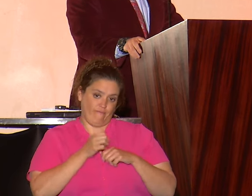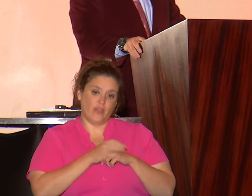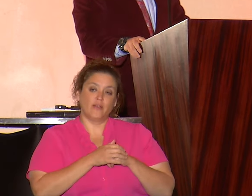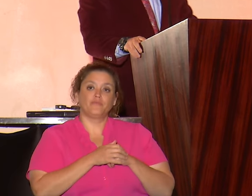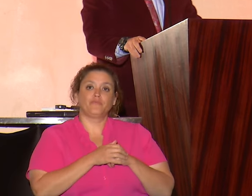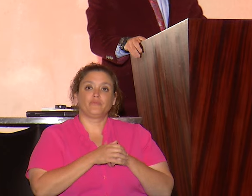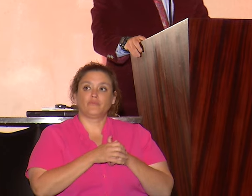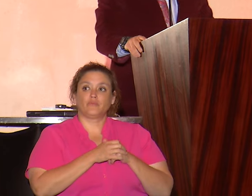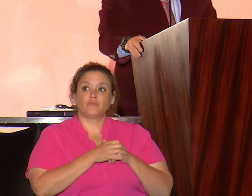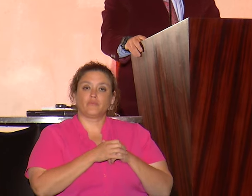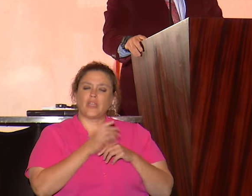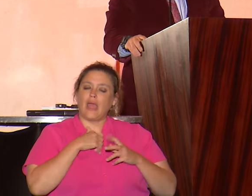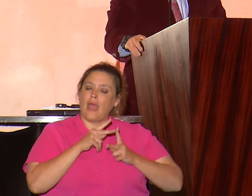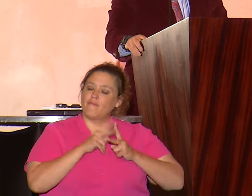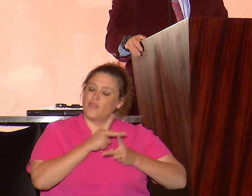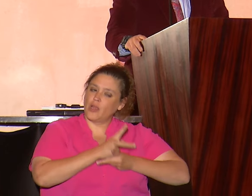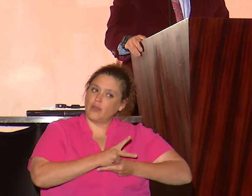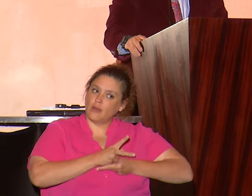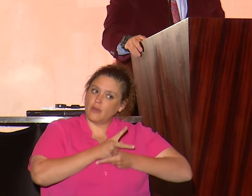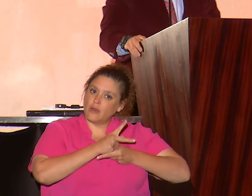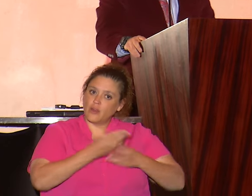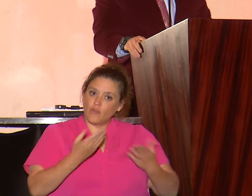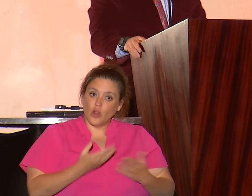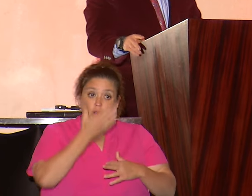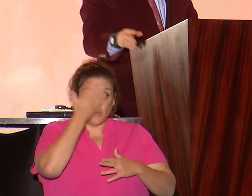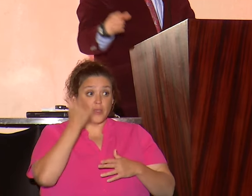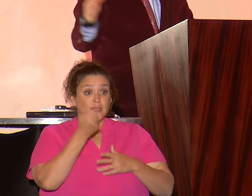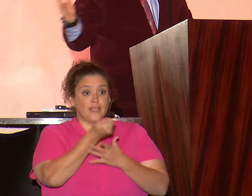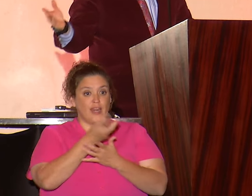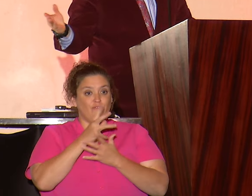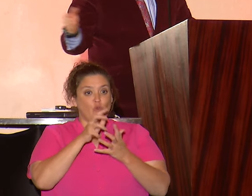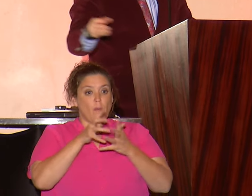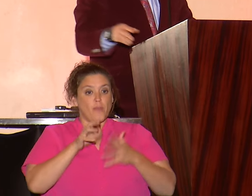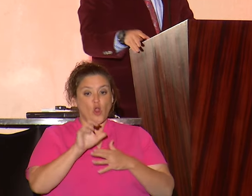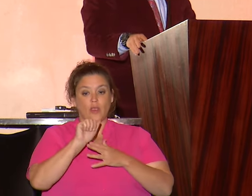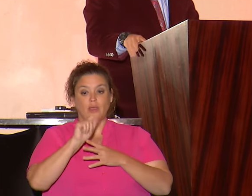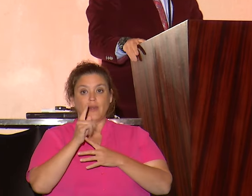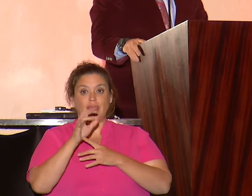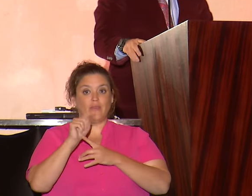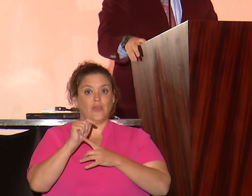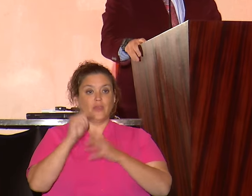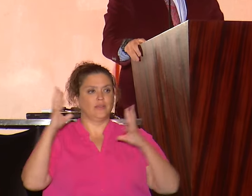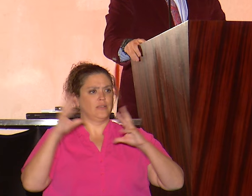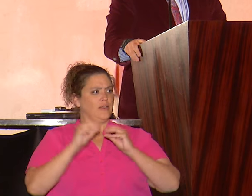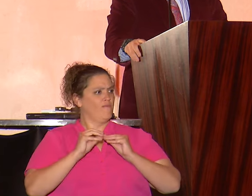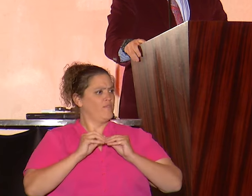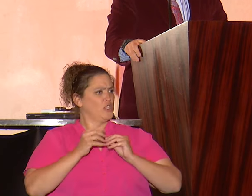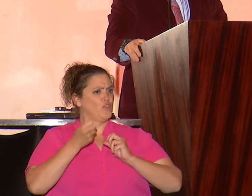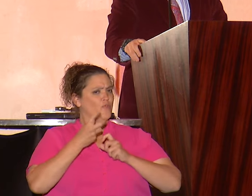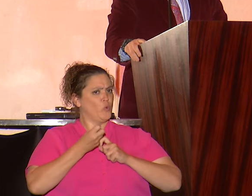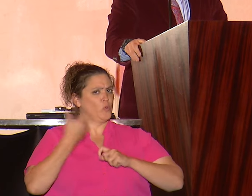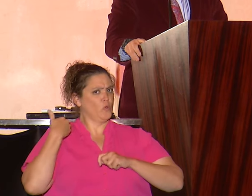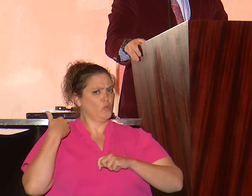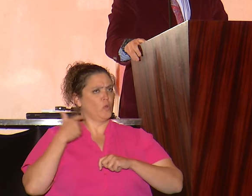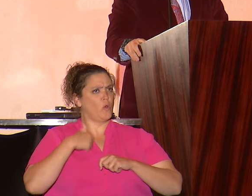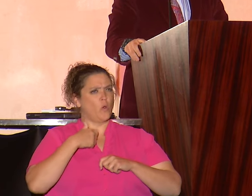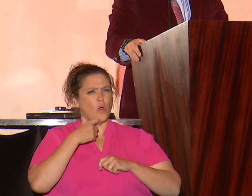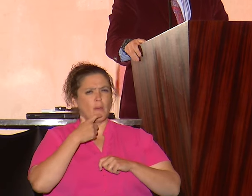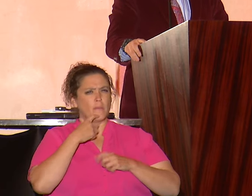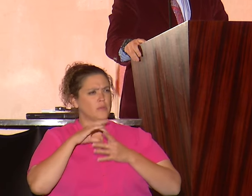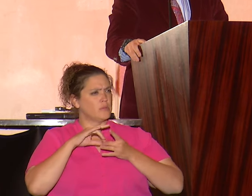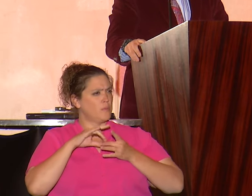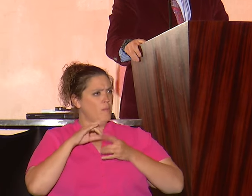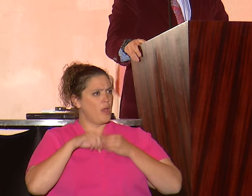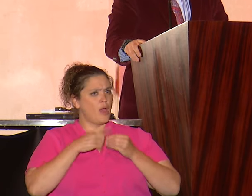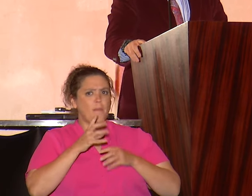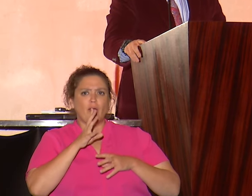I'm very cautious here because at a few American atheist conventions a few years ago, I mentioned that the talking snake